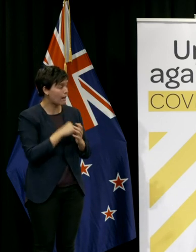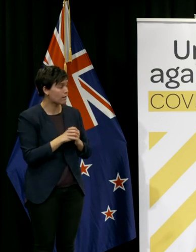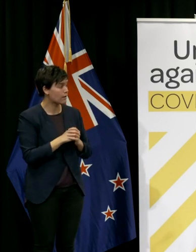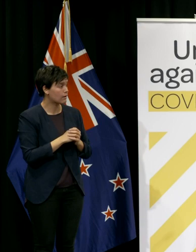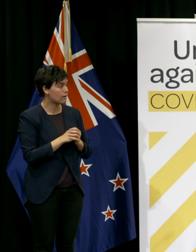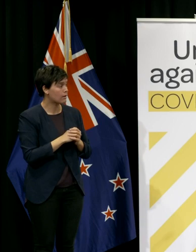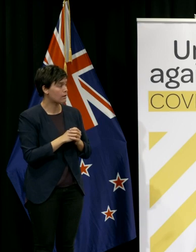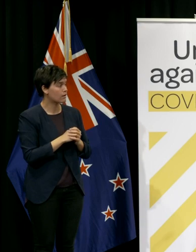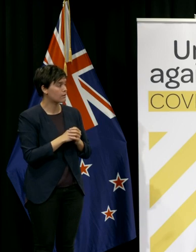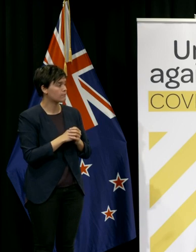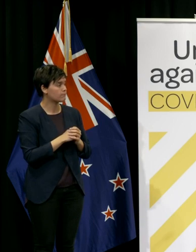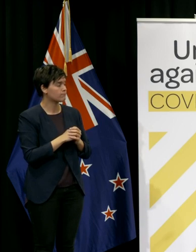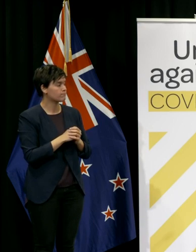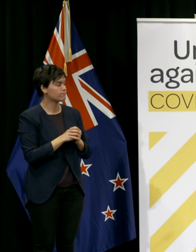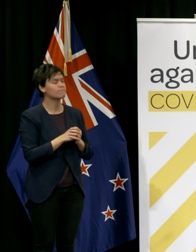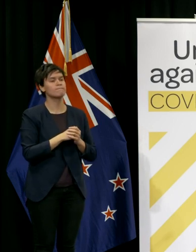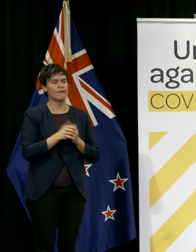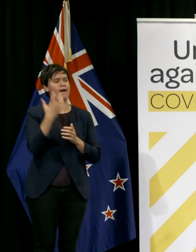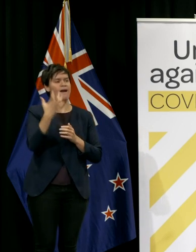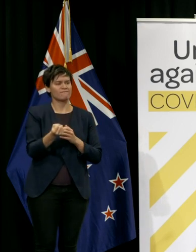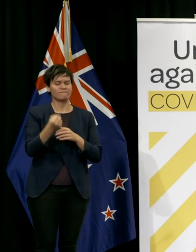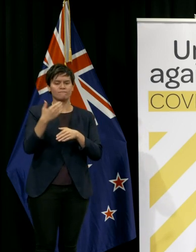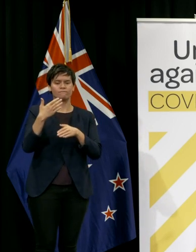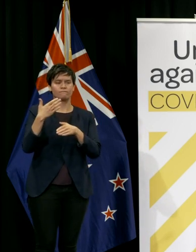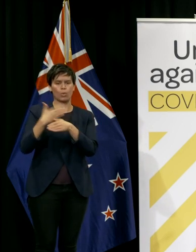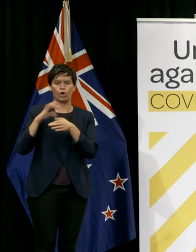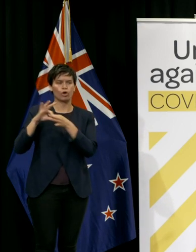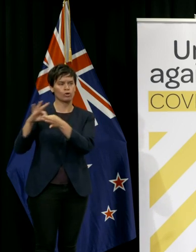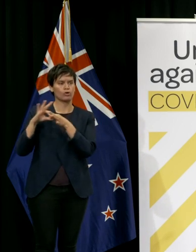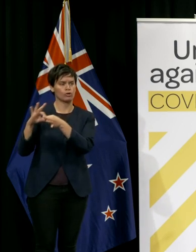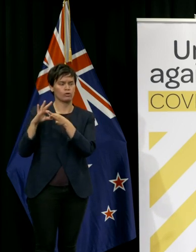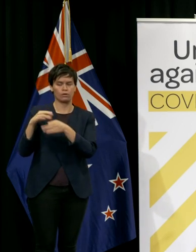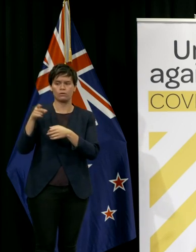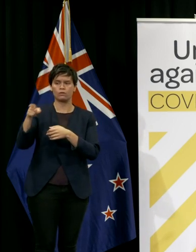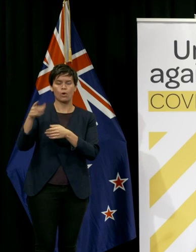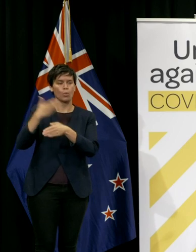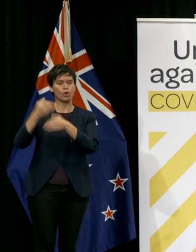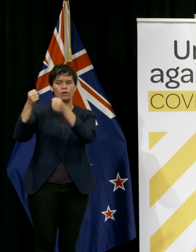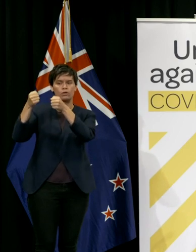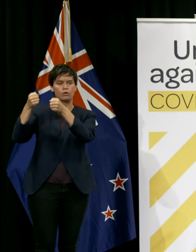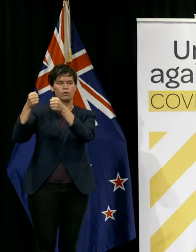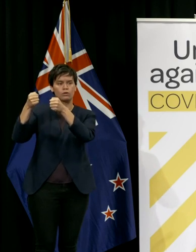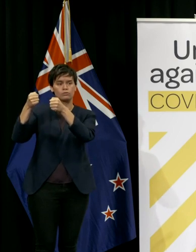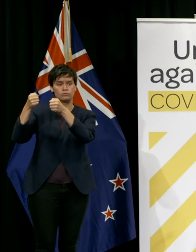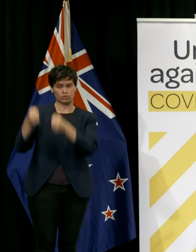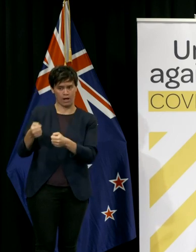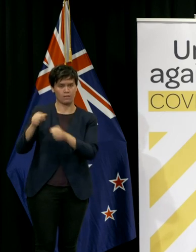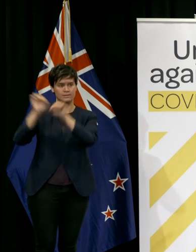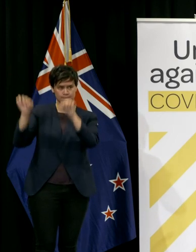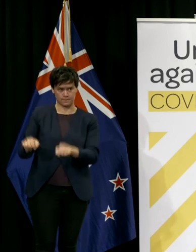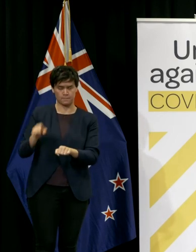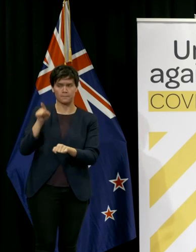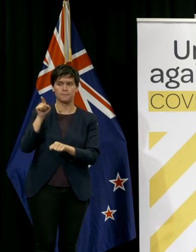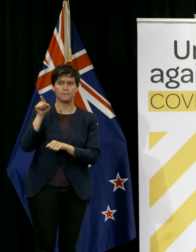with my counterpart who heads corrections for a couple of weeks now about putting in place measures to